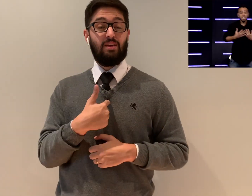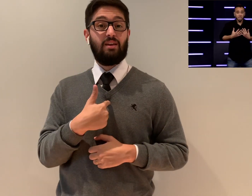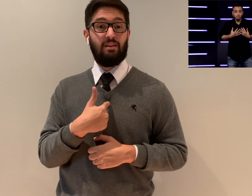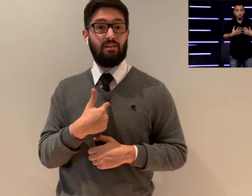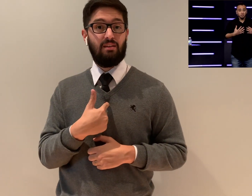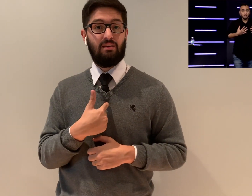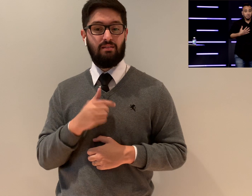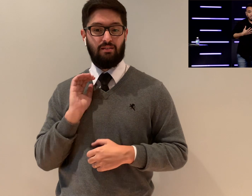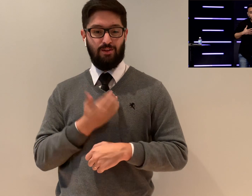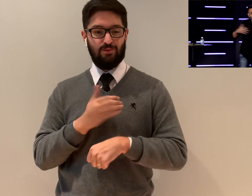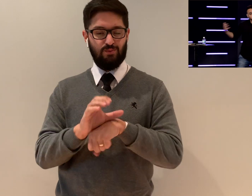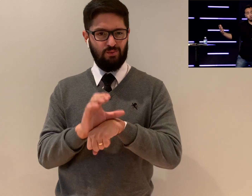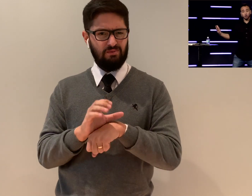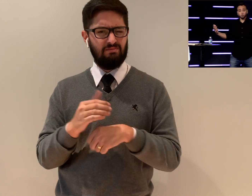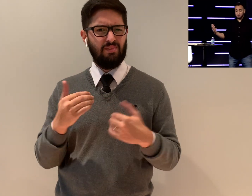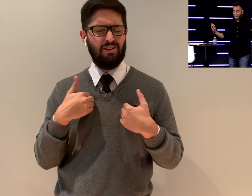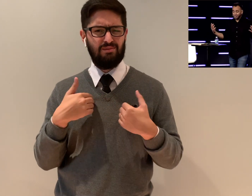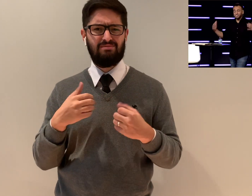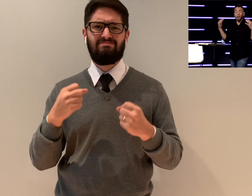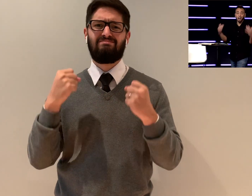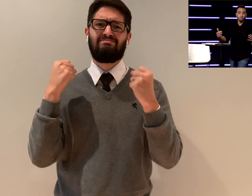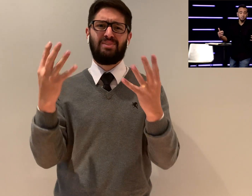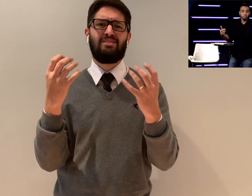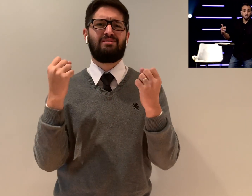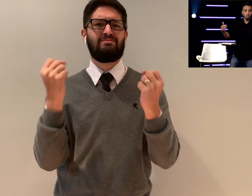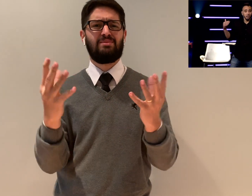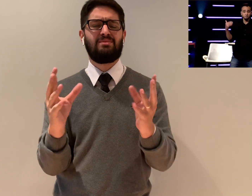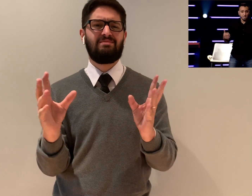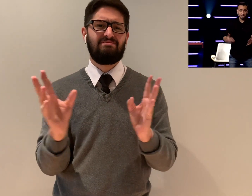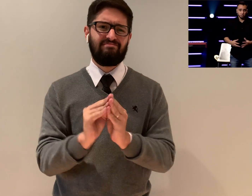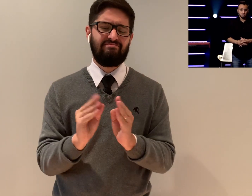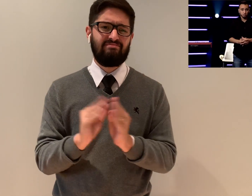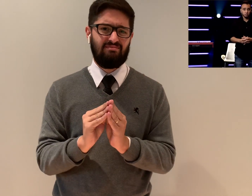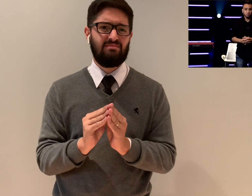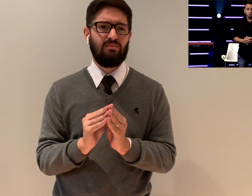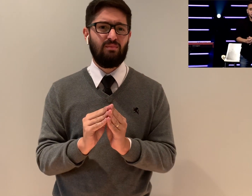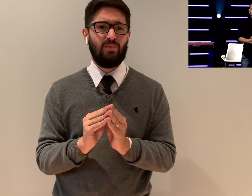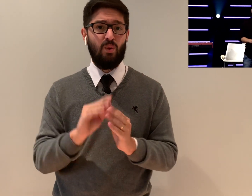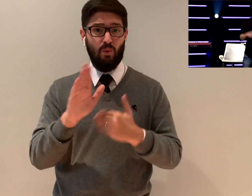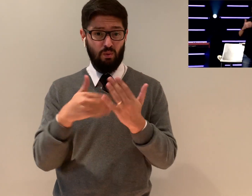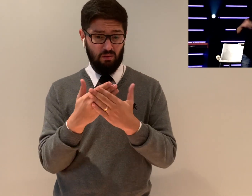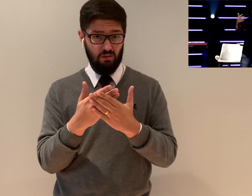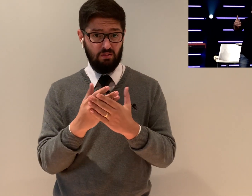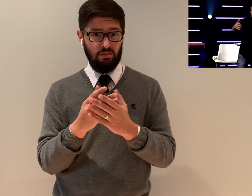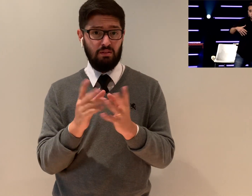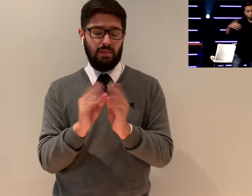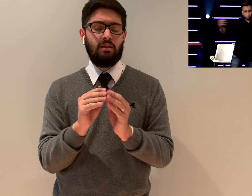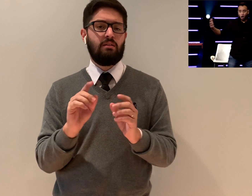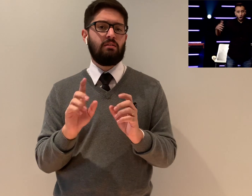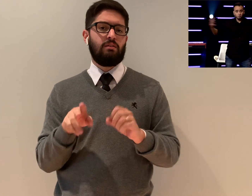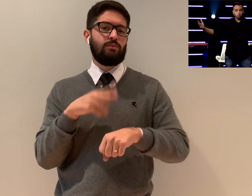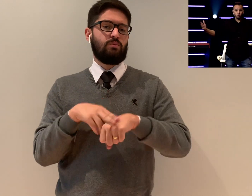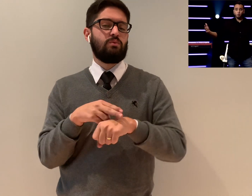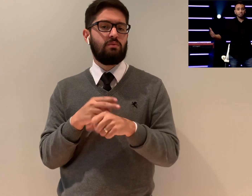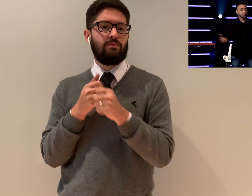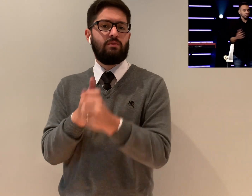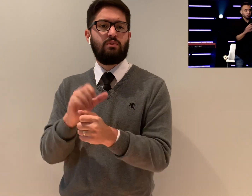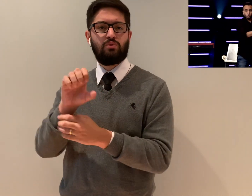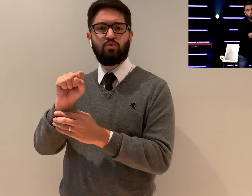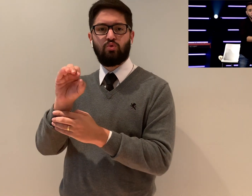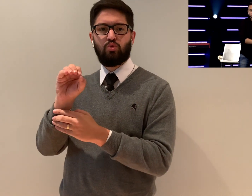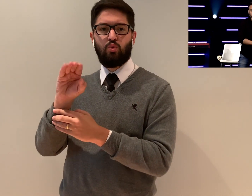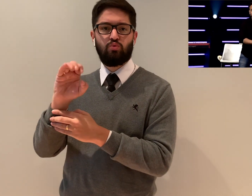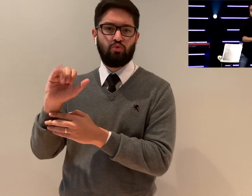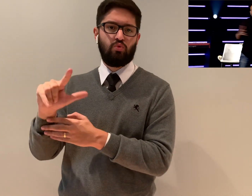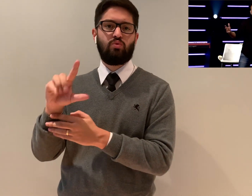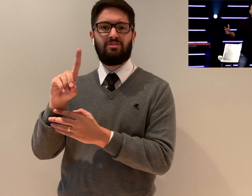me, at our church, we've had tons of meetings. And all the meetings, obviously we're practicing